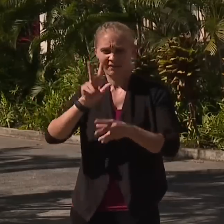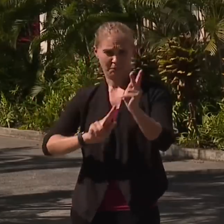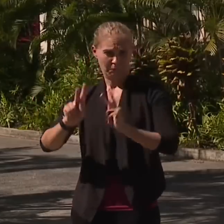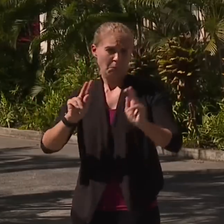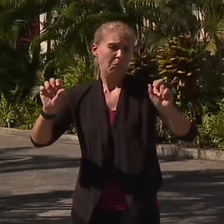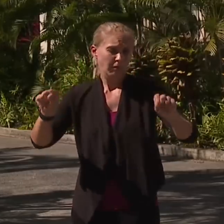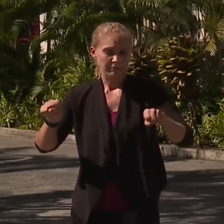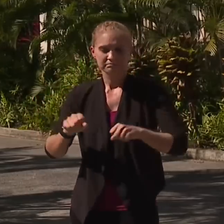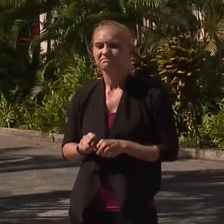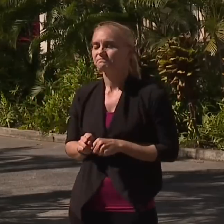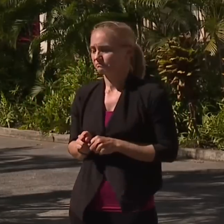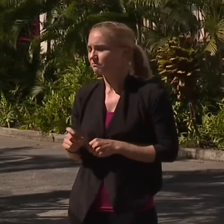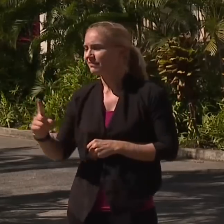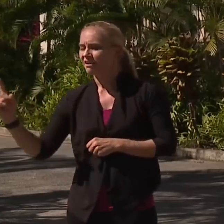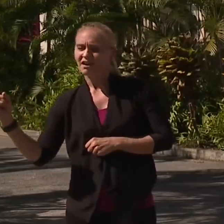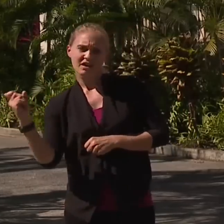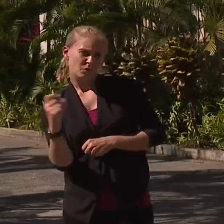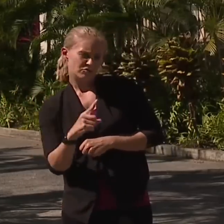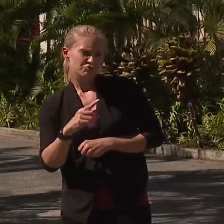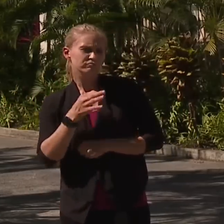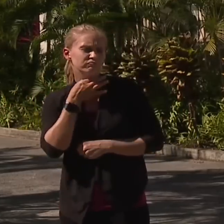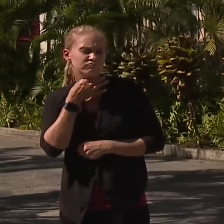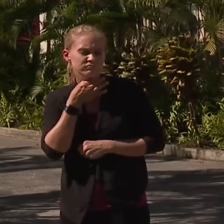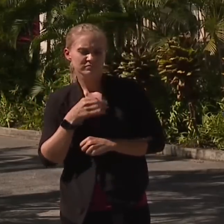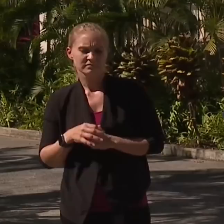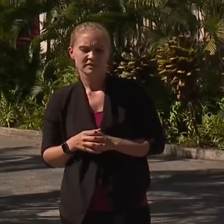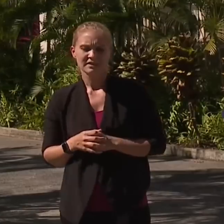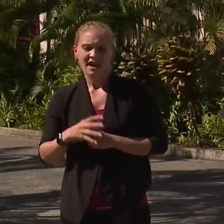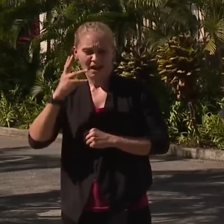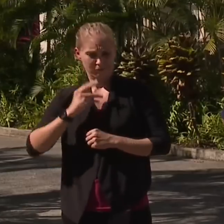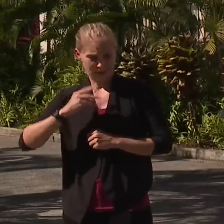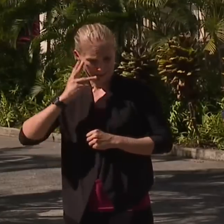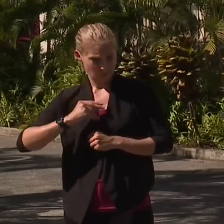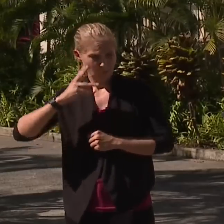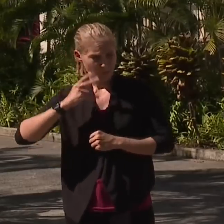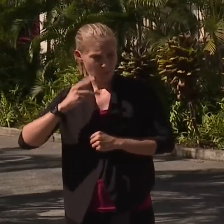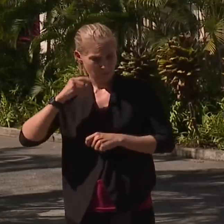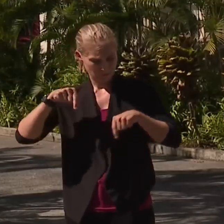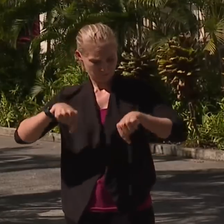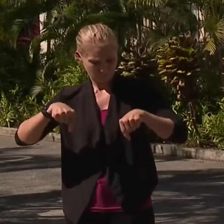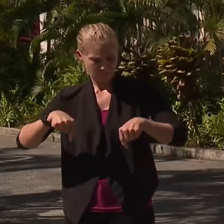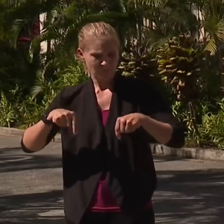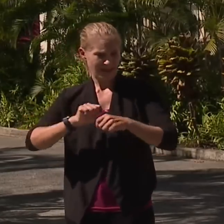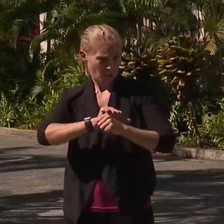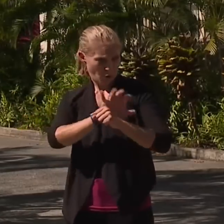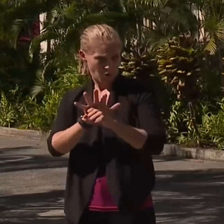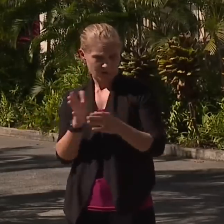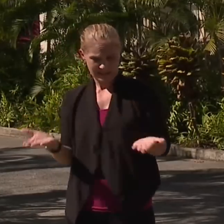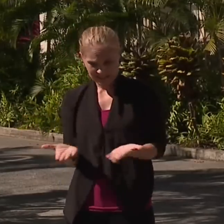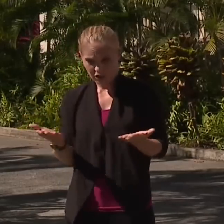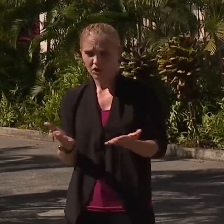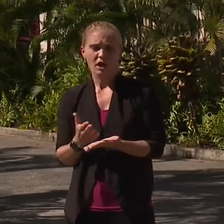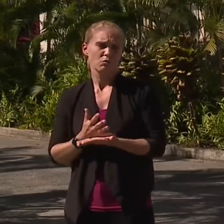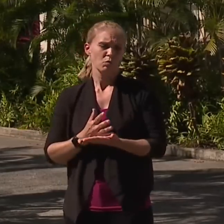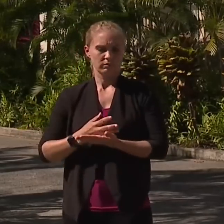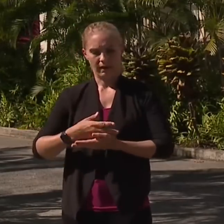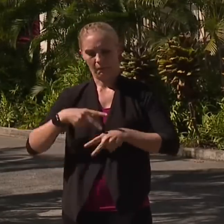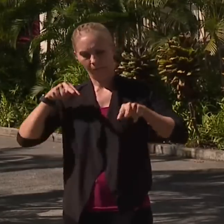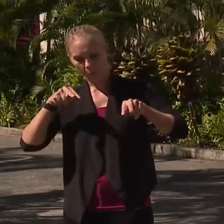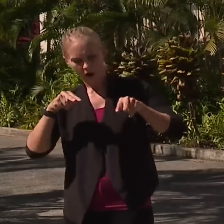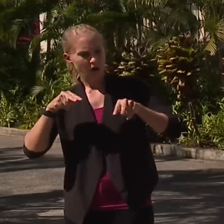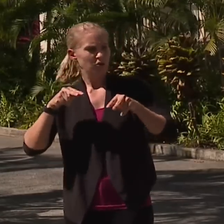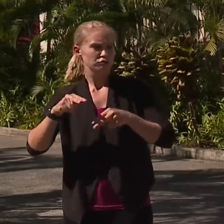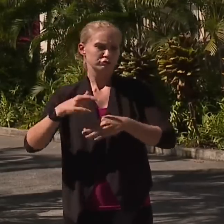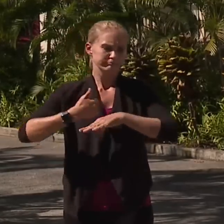I'm wondering, Mayor, having lived through this now here, and we are covering the travel and tourism industry for the